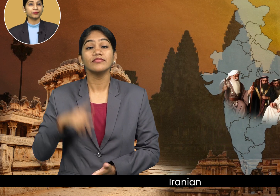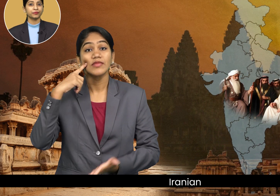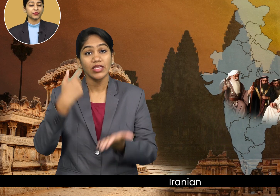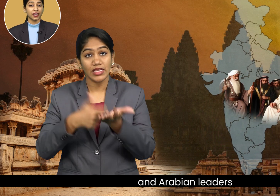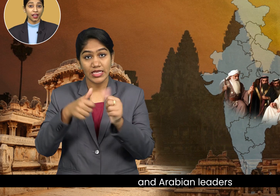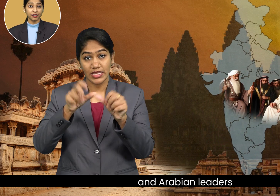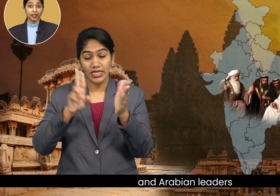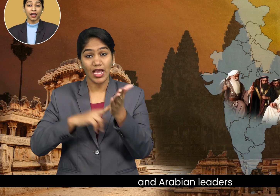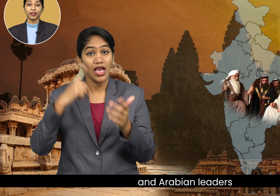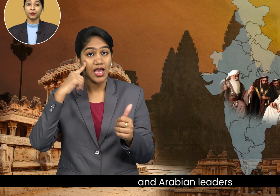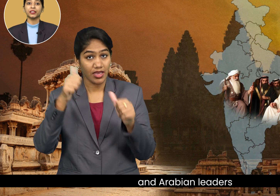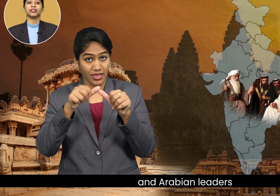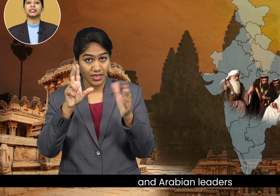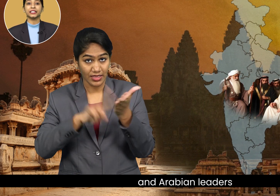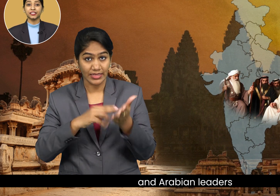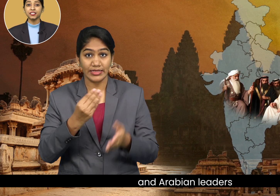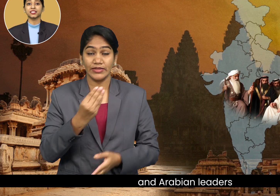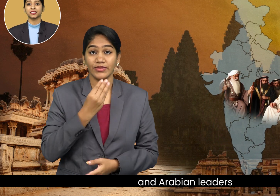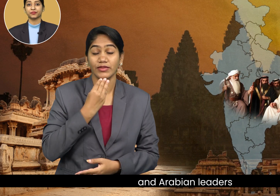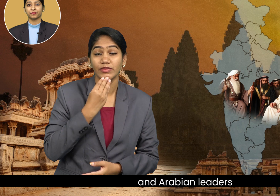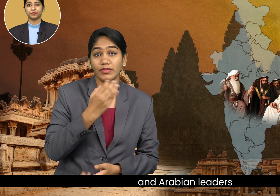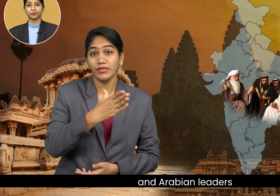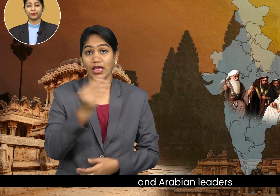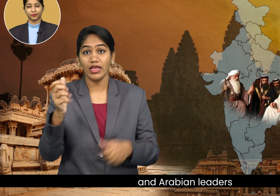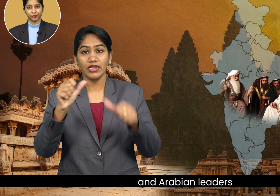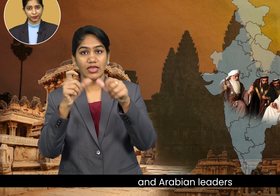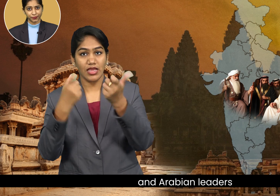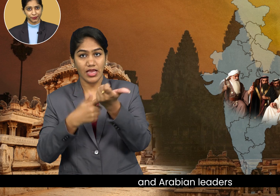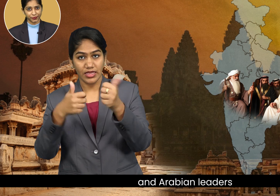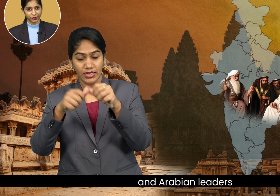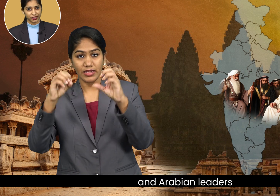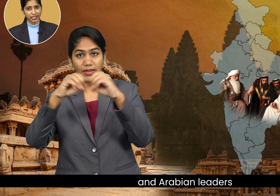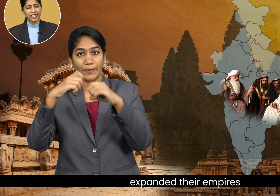Iranian and Arabian leaders